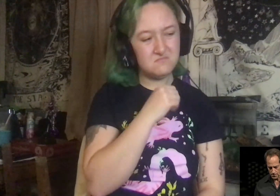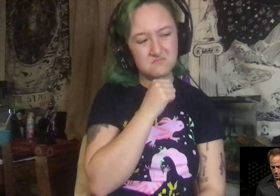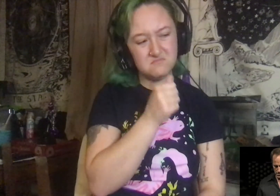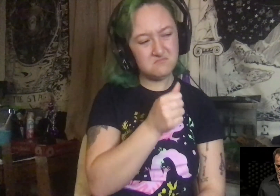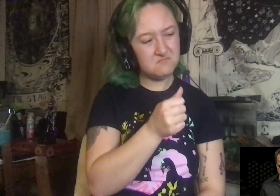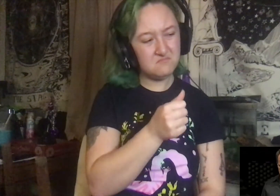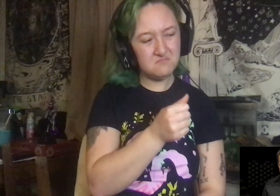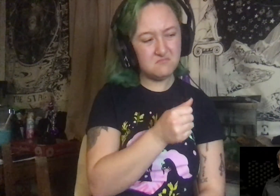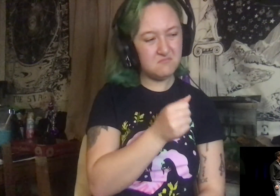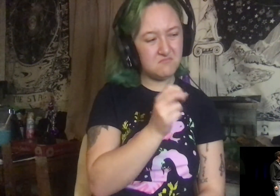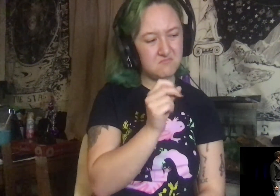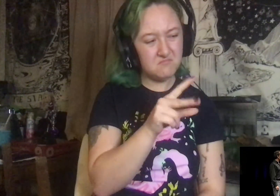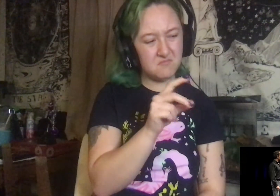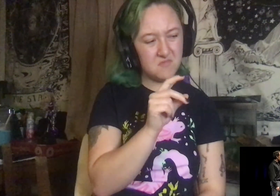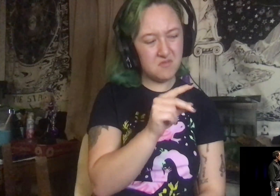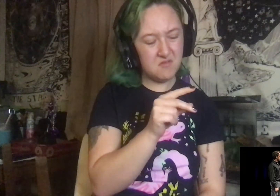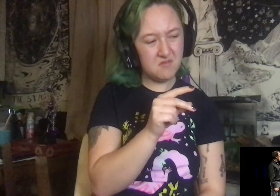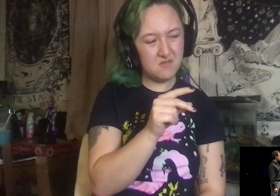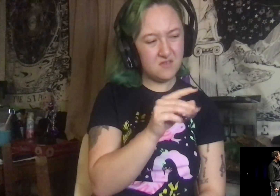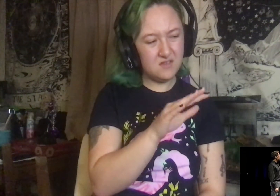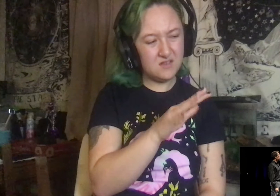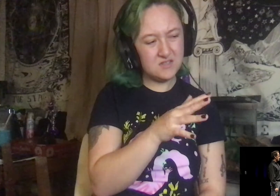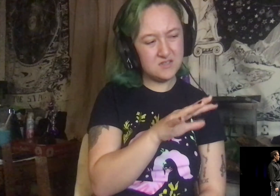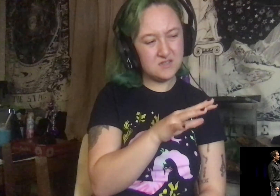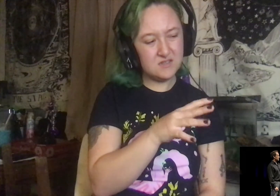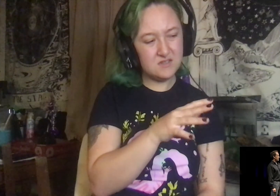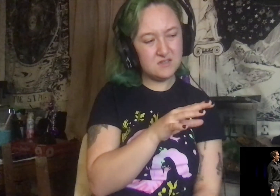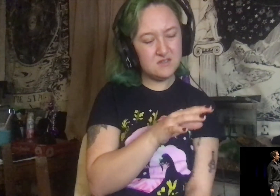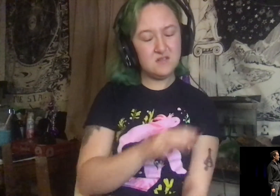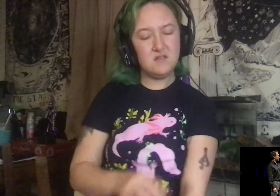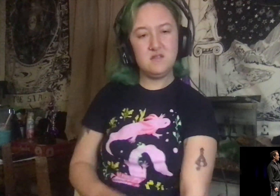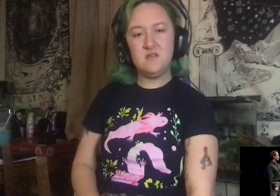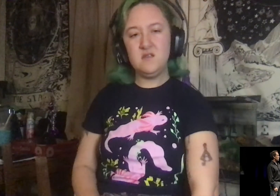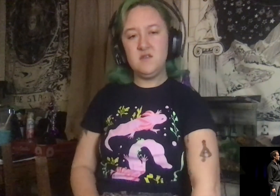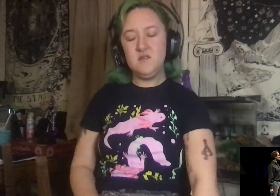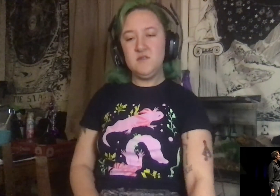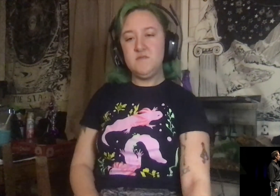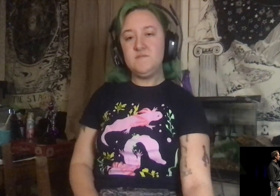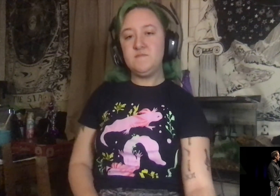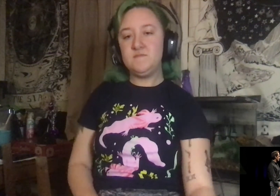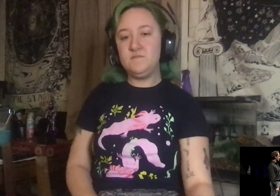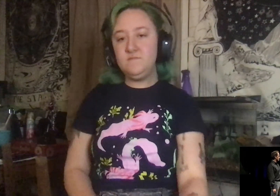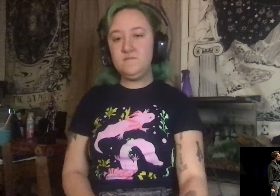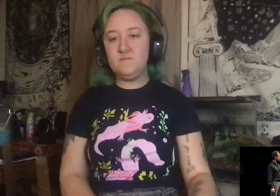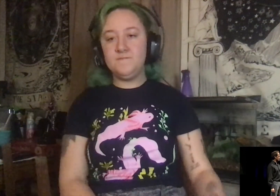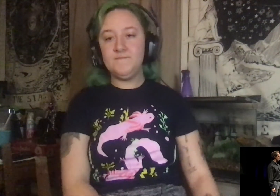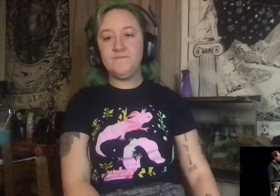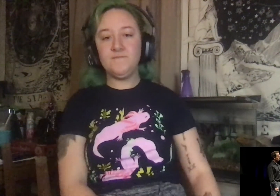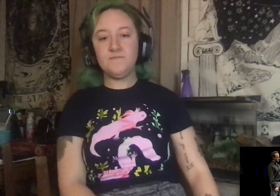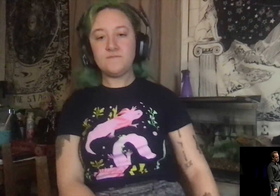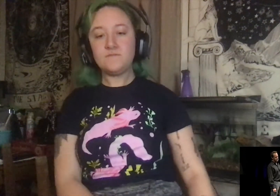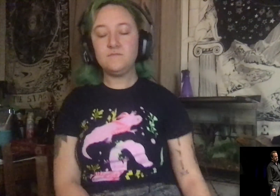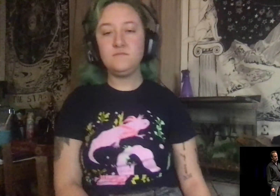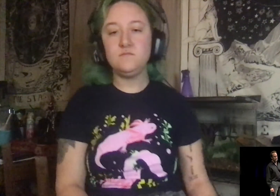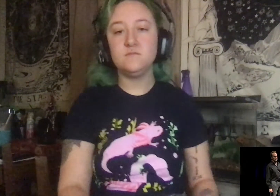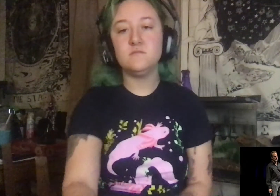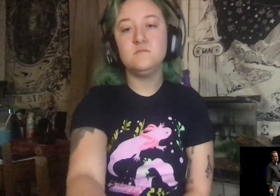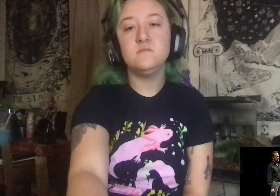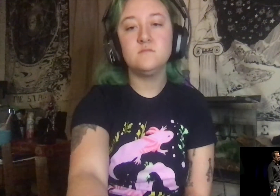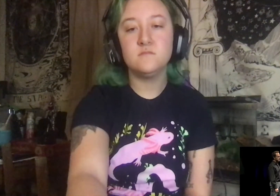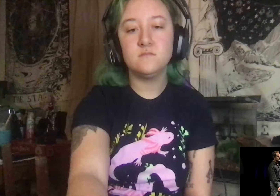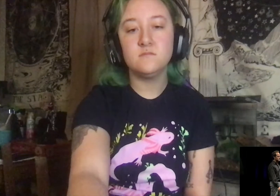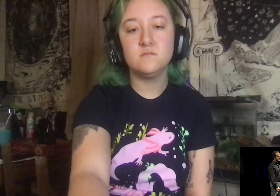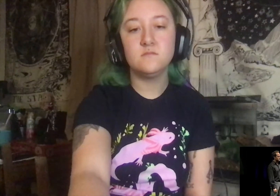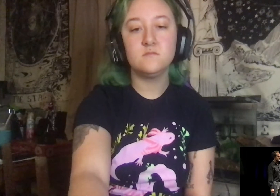I'm wrong about that, and if I'm wrong so often in a literal way, what other